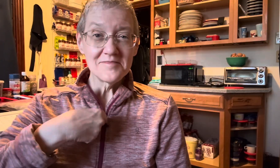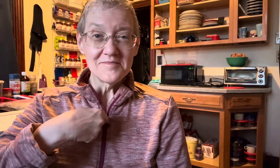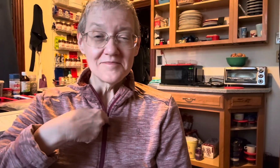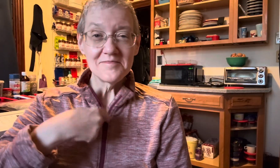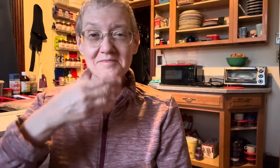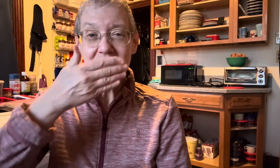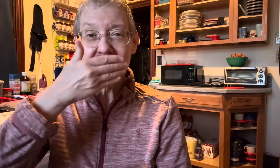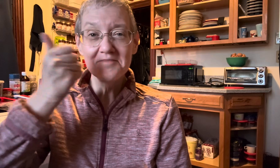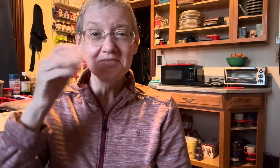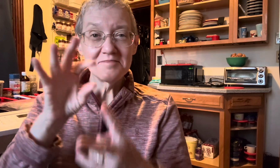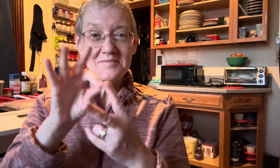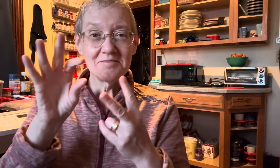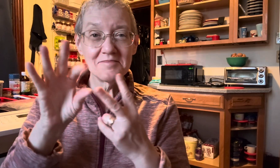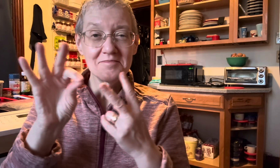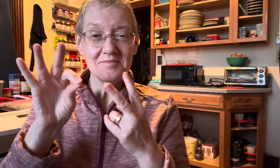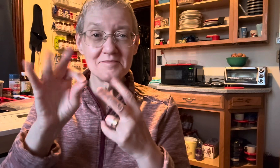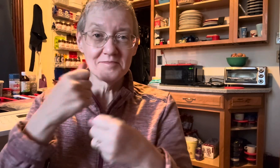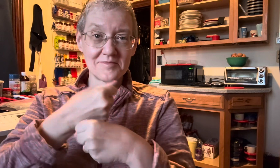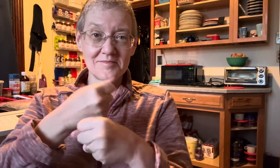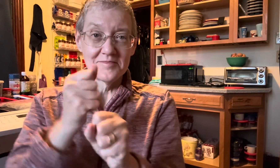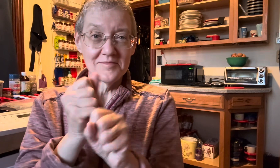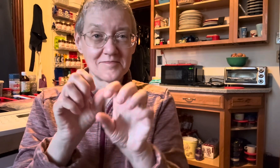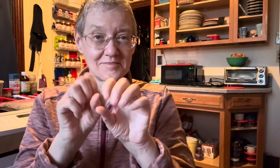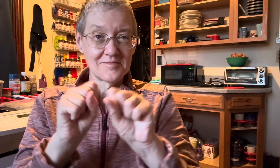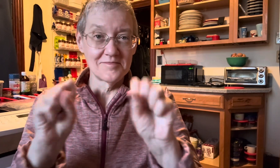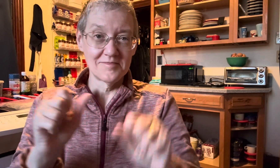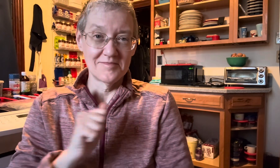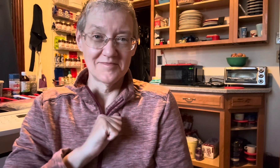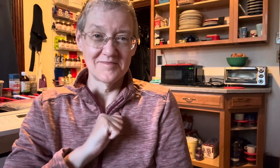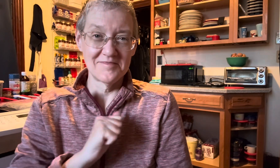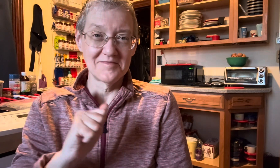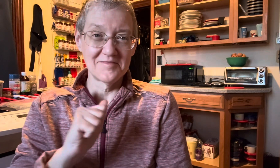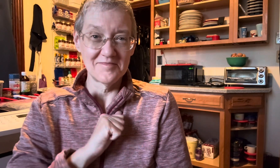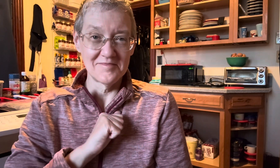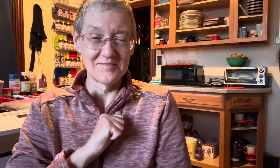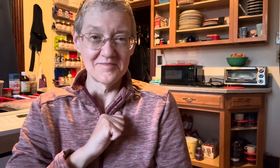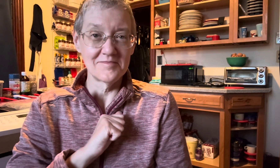For me, the best option is to make my own.